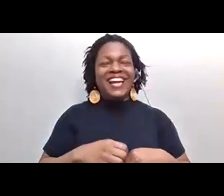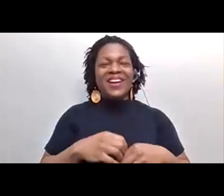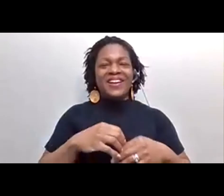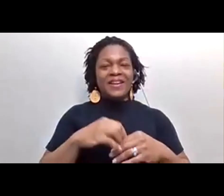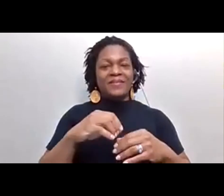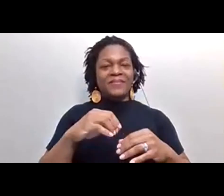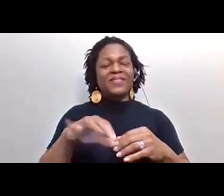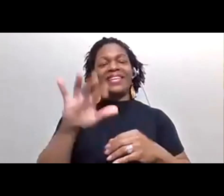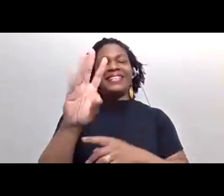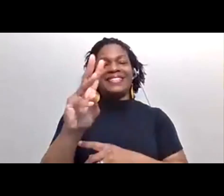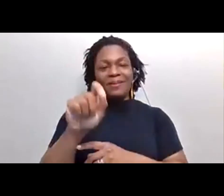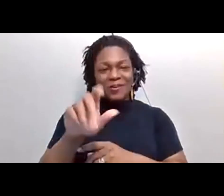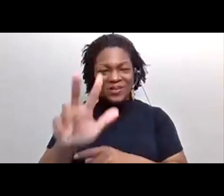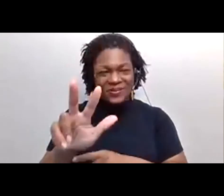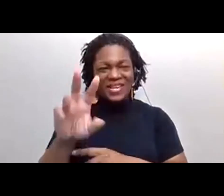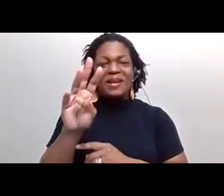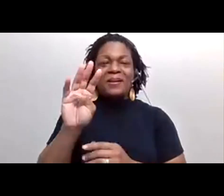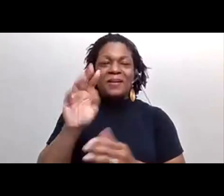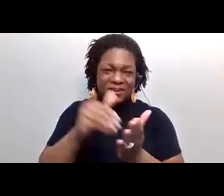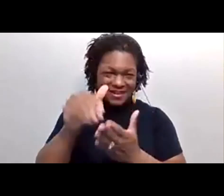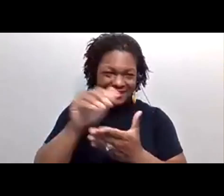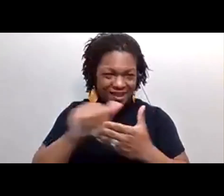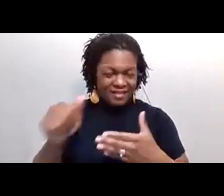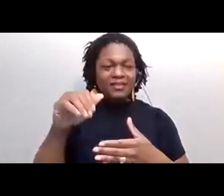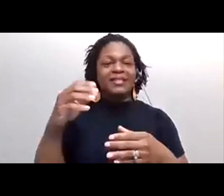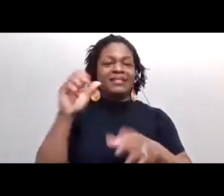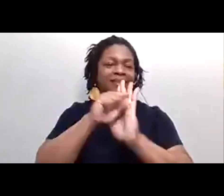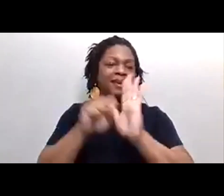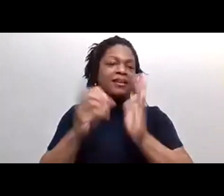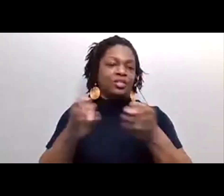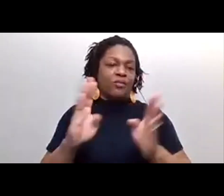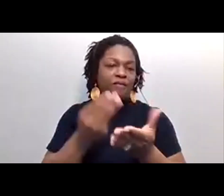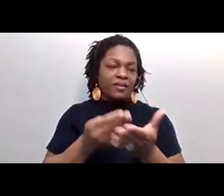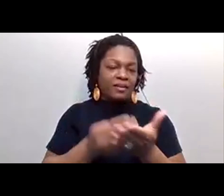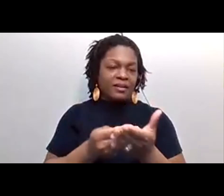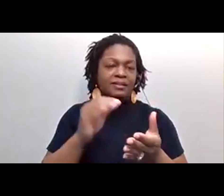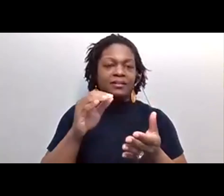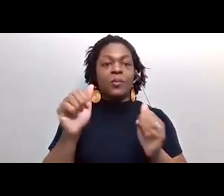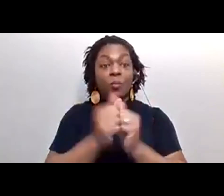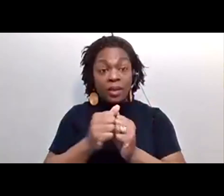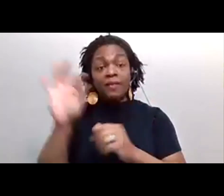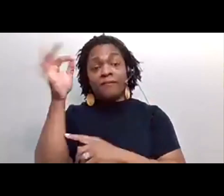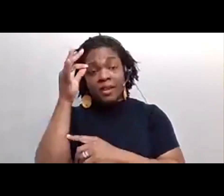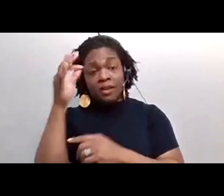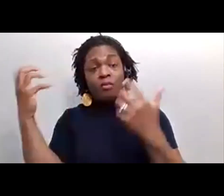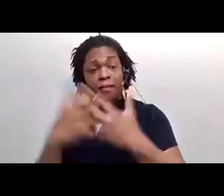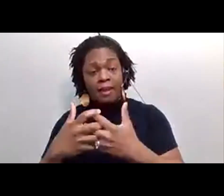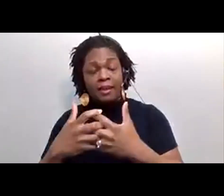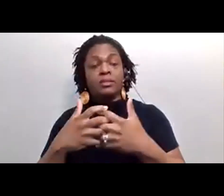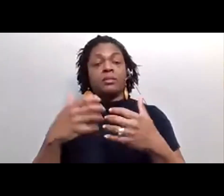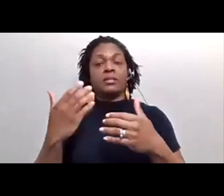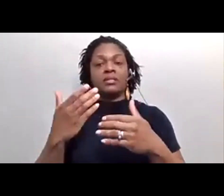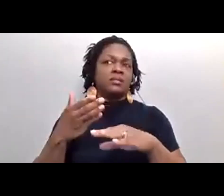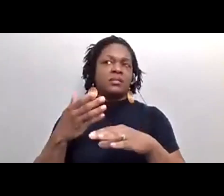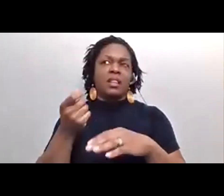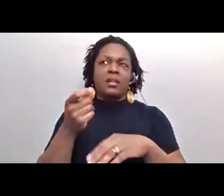So $16.3 million in state general fund, with the federal match is a little over 50 million.